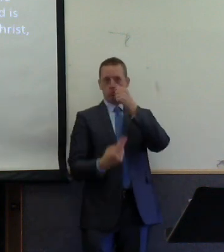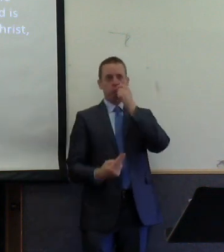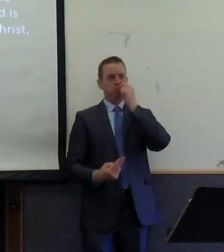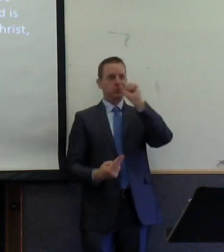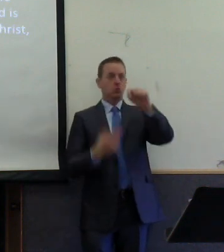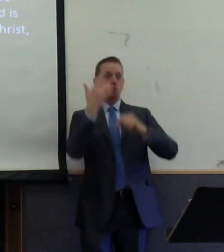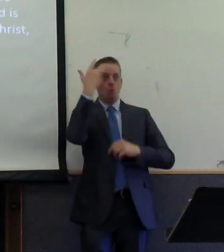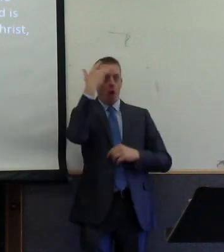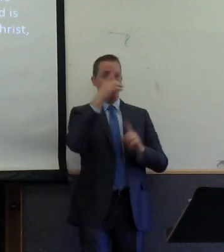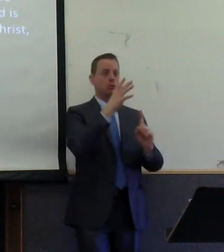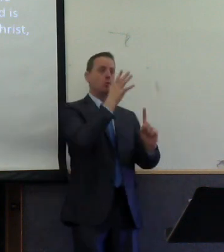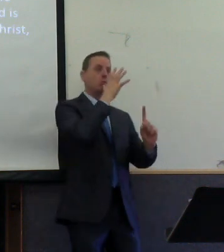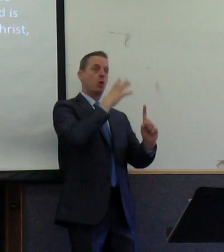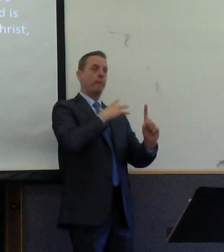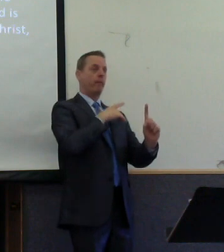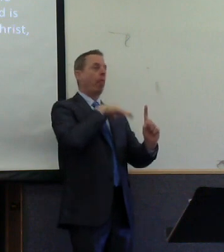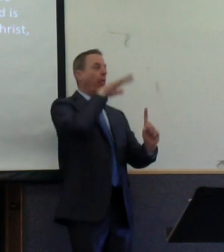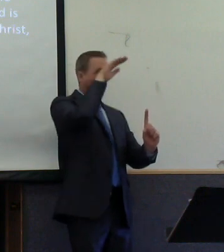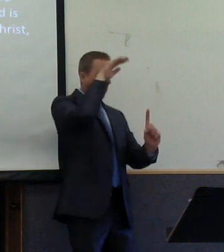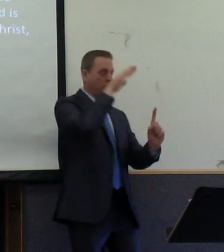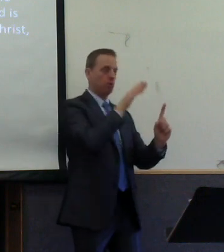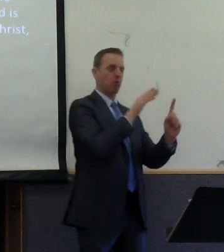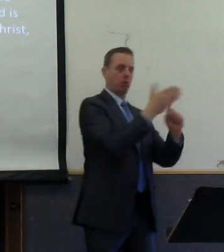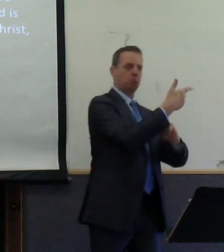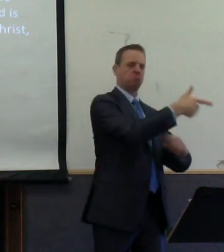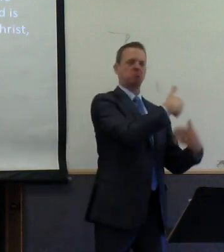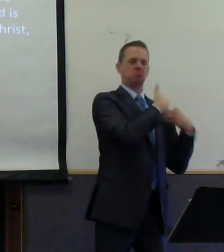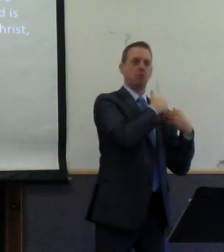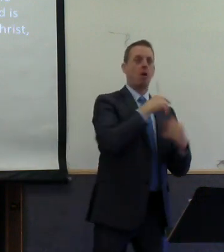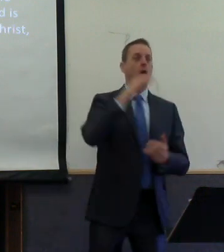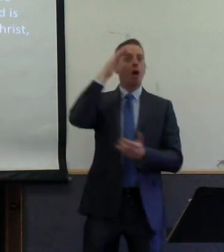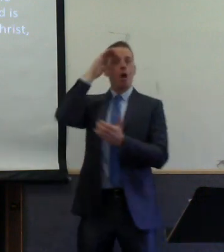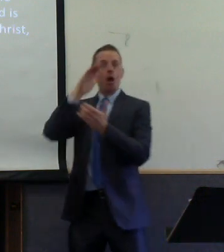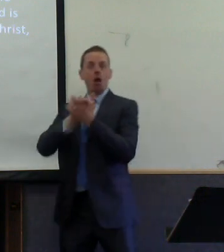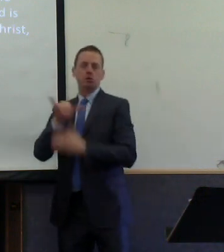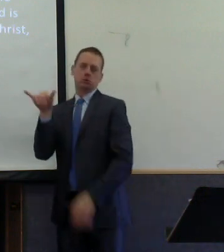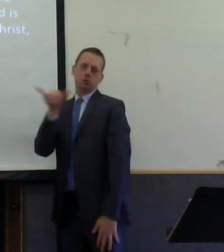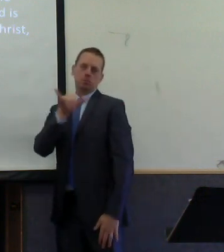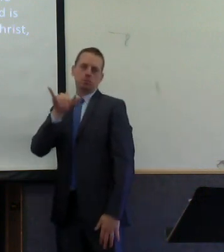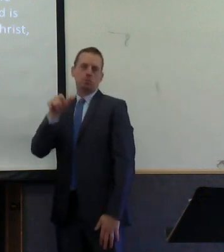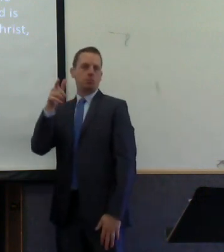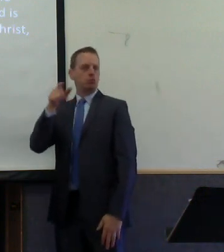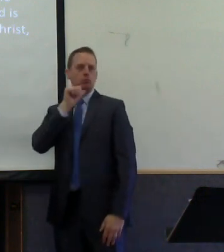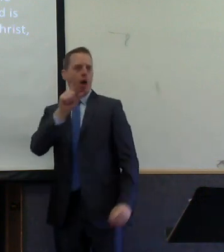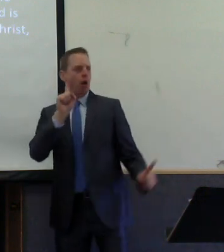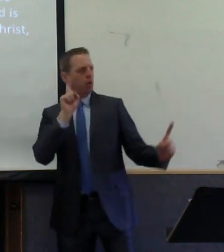In no situation when you're together, it's both probably fault.